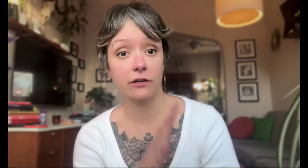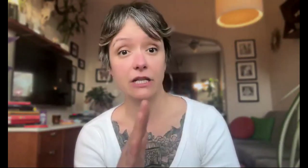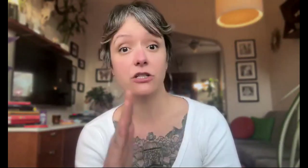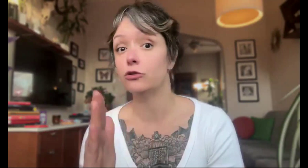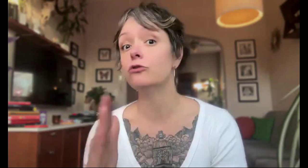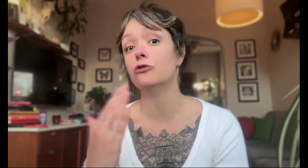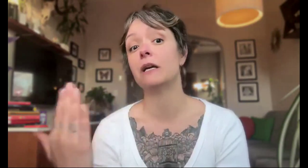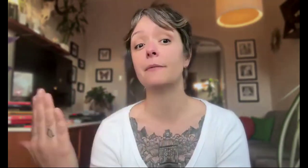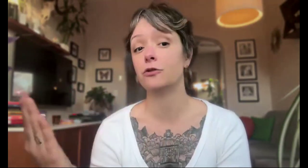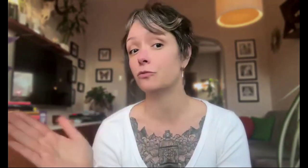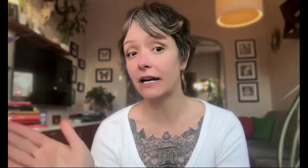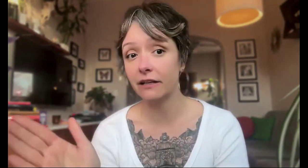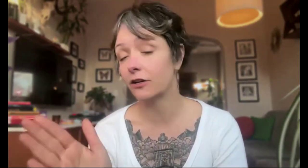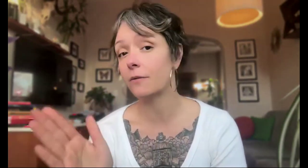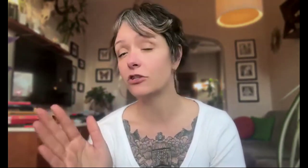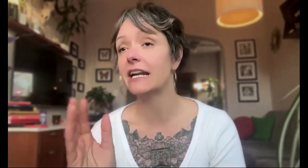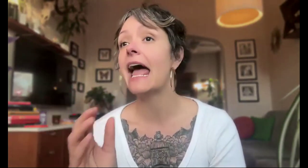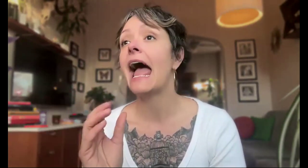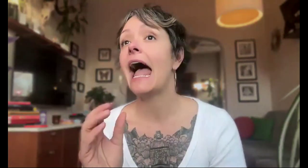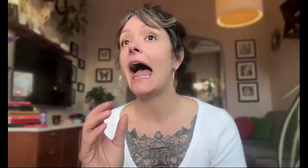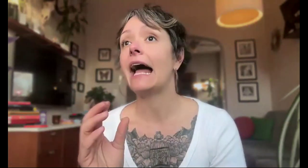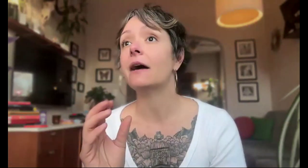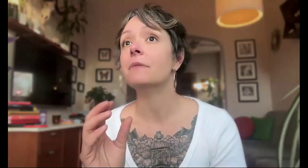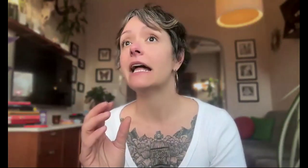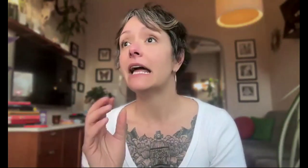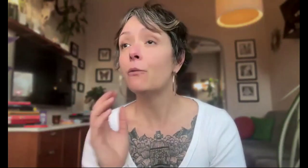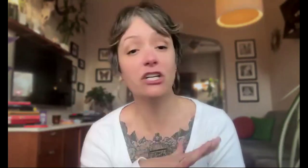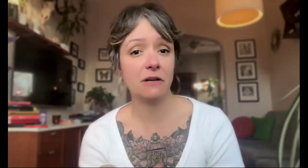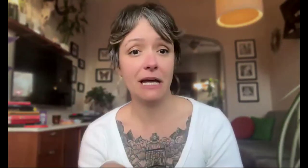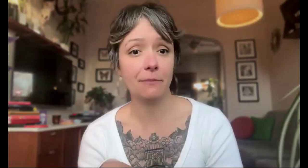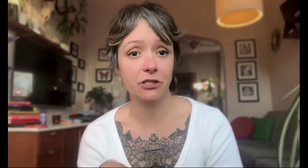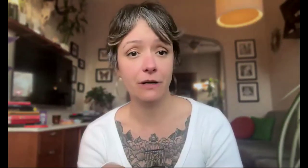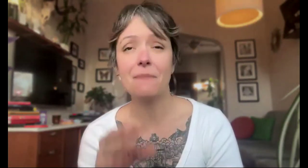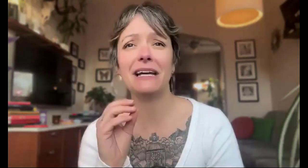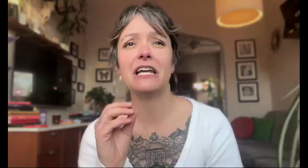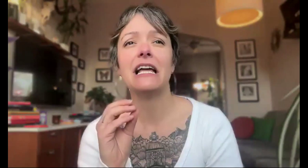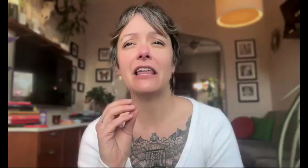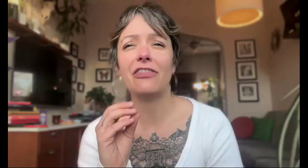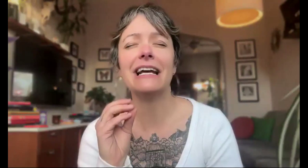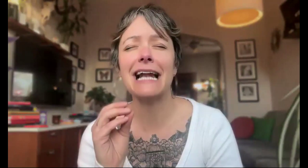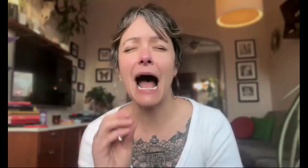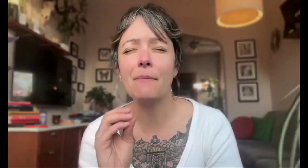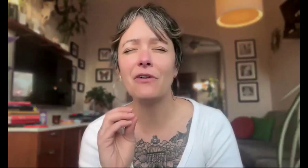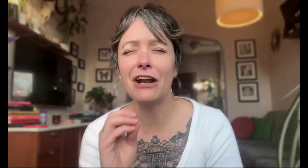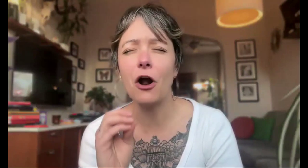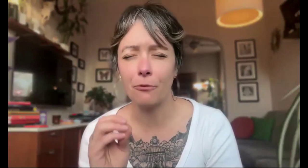child needs to do to be able to regulate their emotion. And we shouldn't be able to do it. It makes the things that happen within our